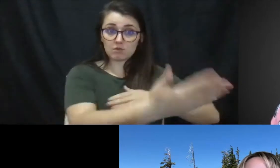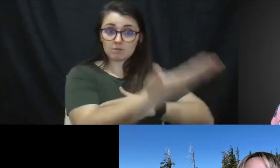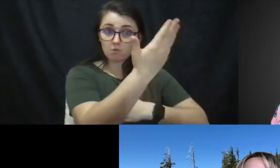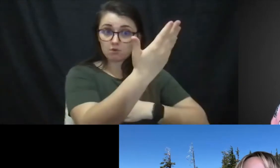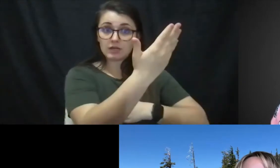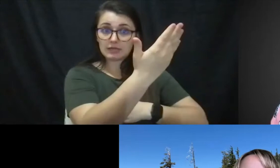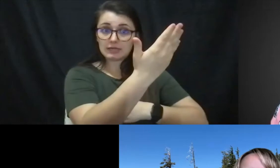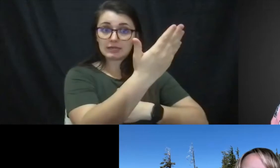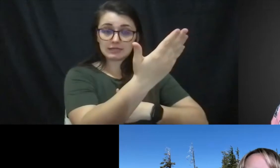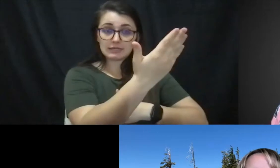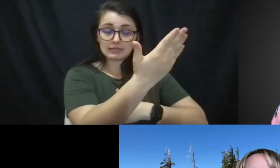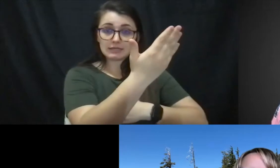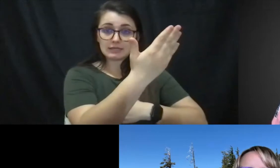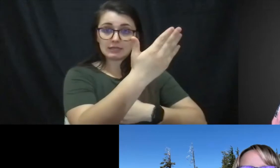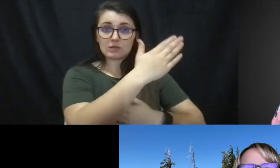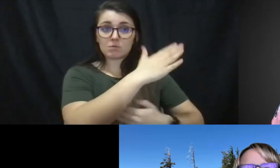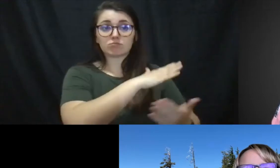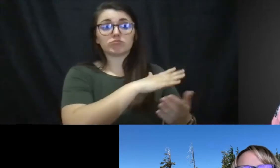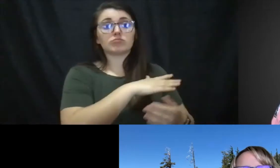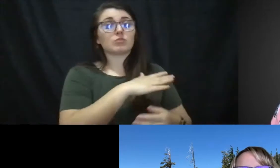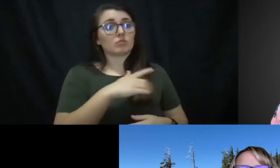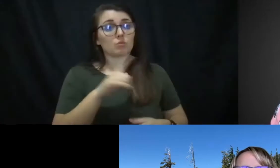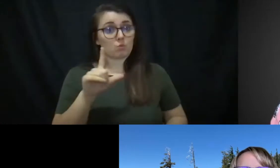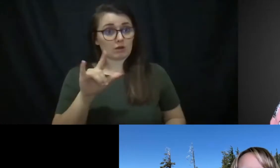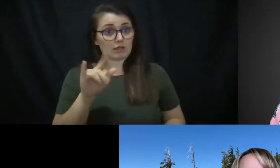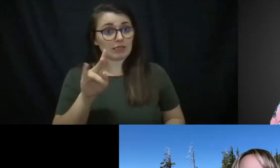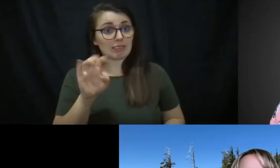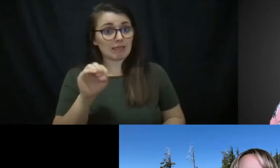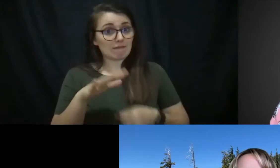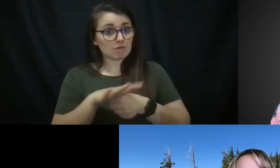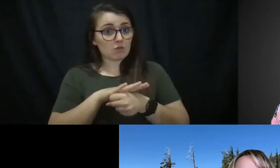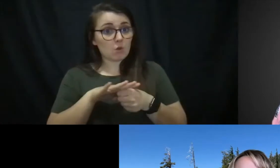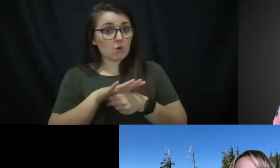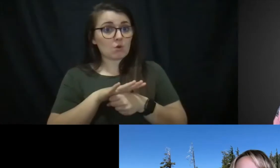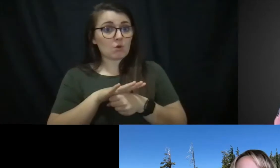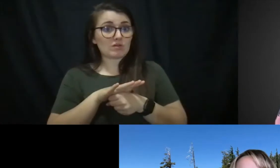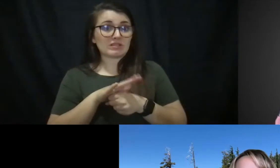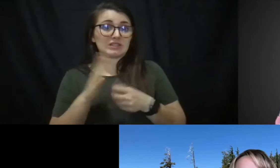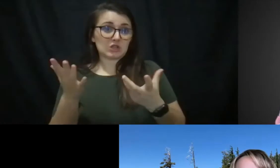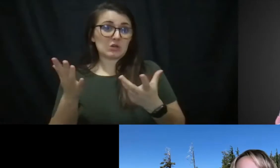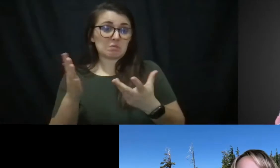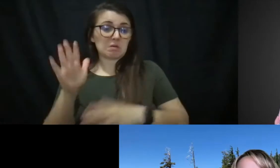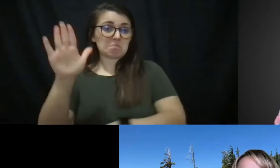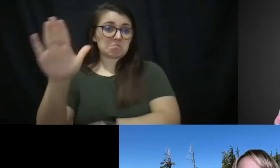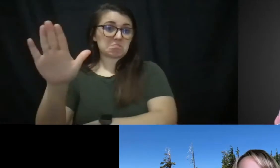a.m, and we're live and local about 5:45 every morning.